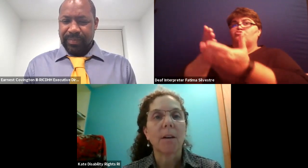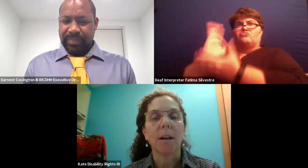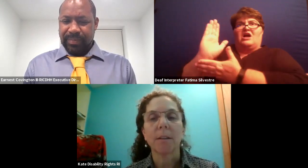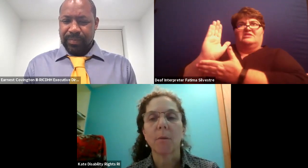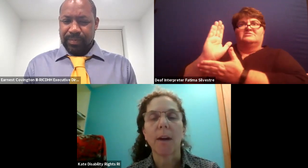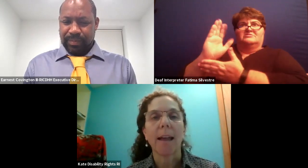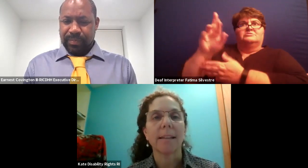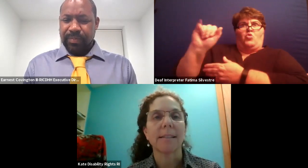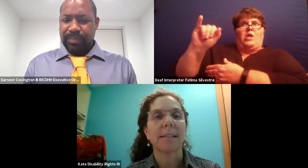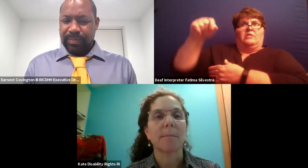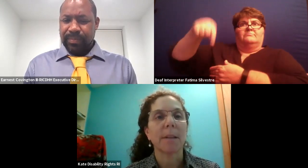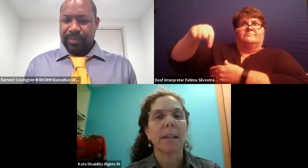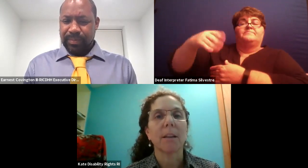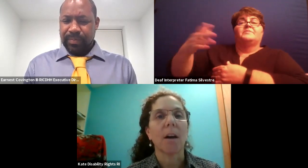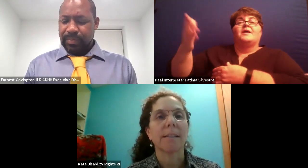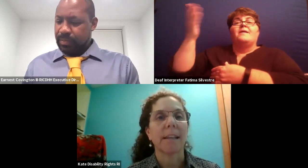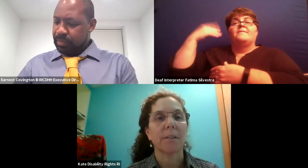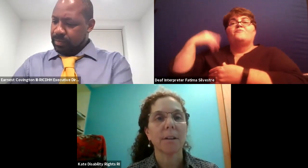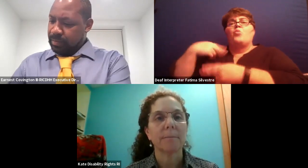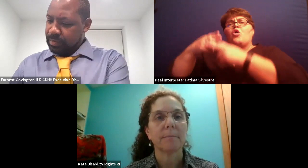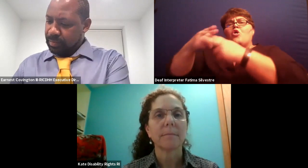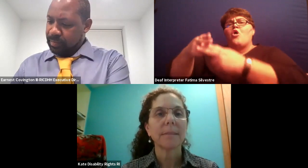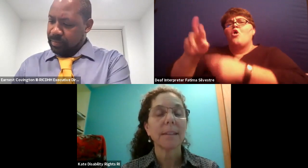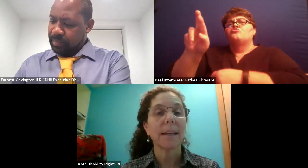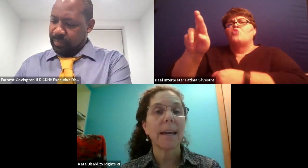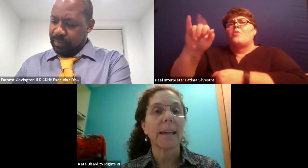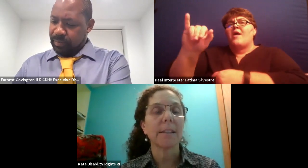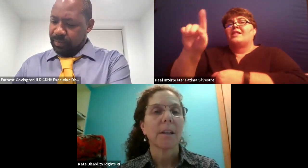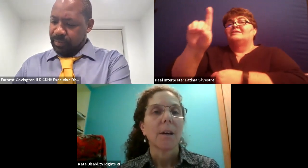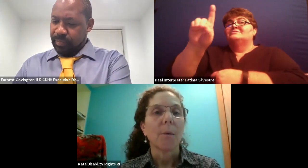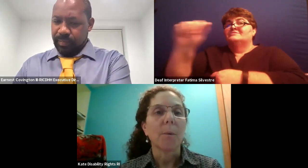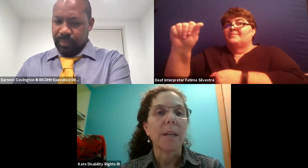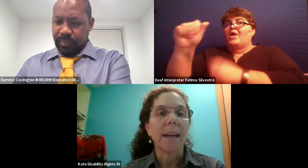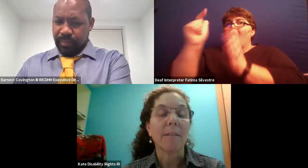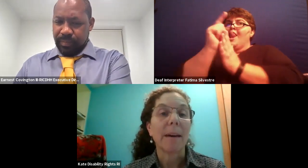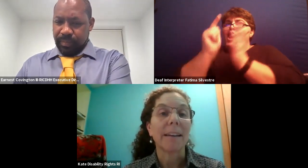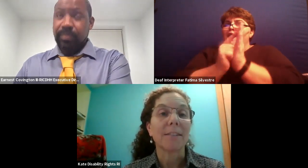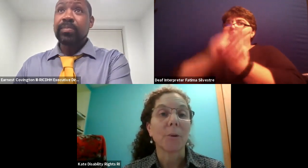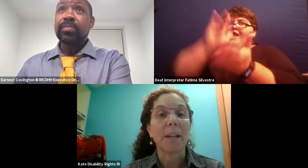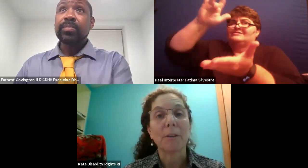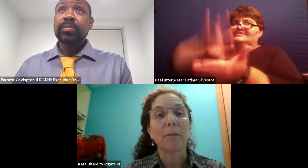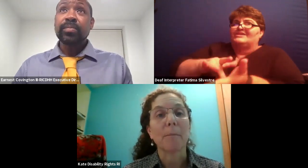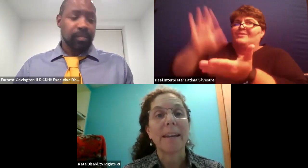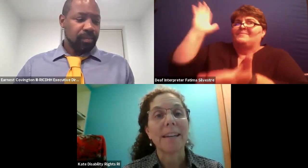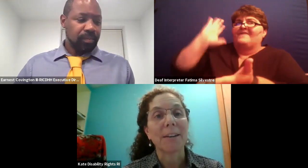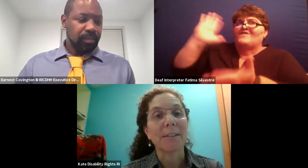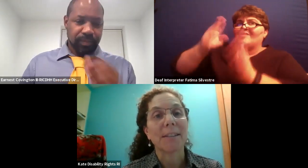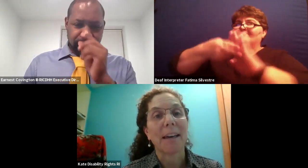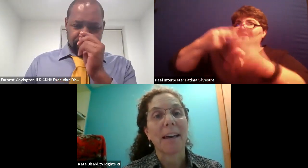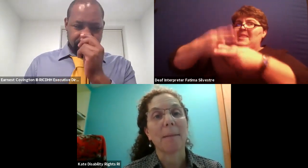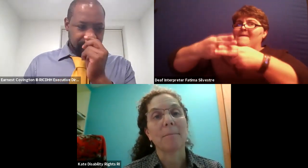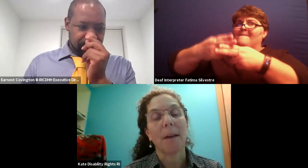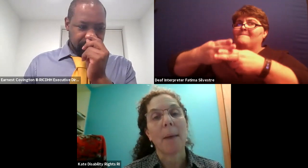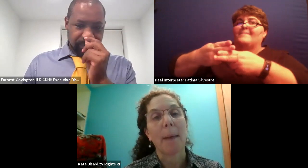used to be called the Rhode Island Disability Law Center. And we have been joining you for many